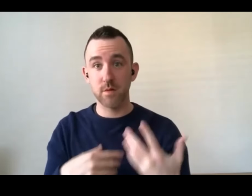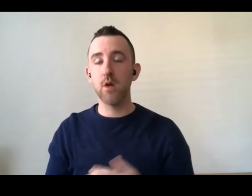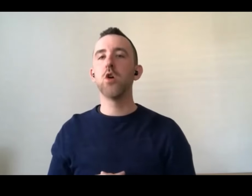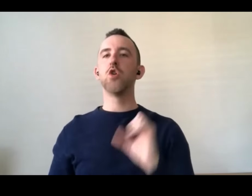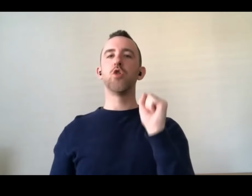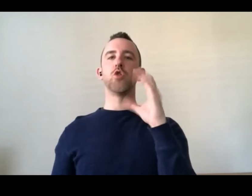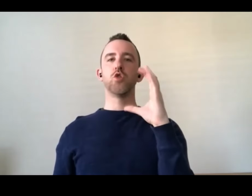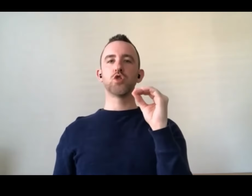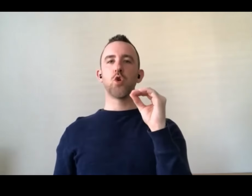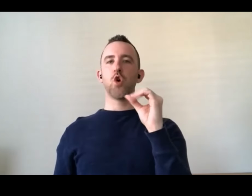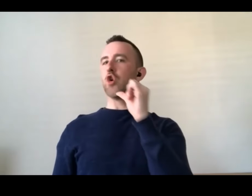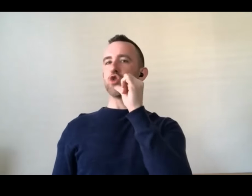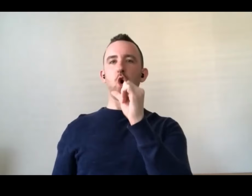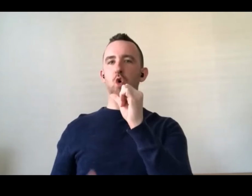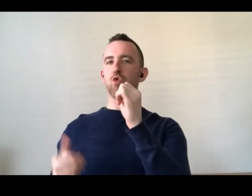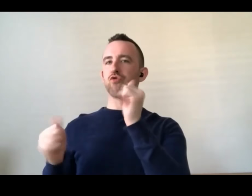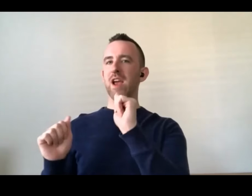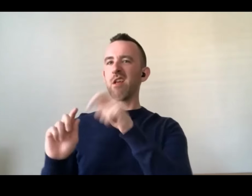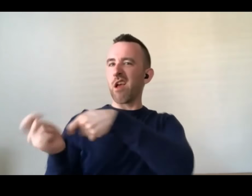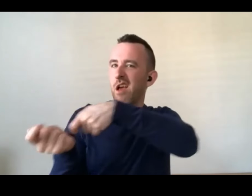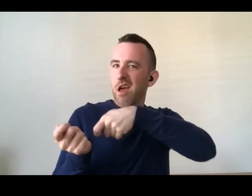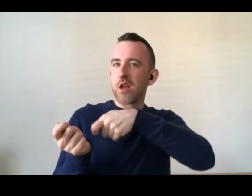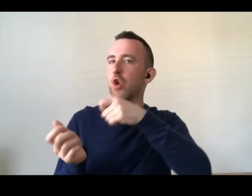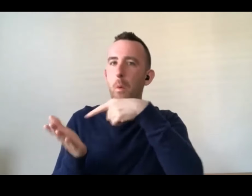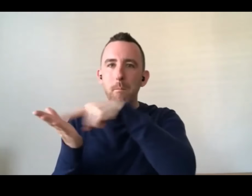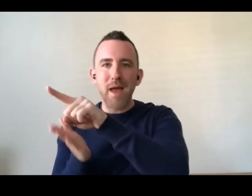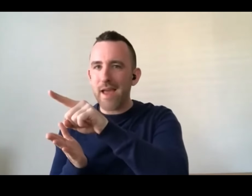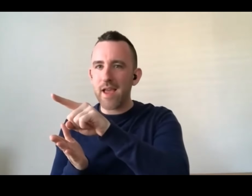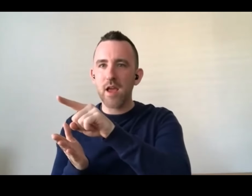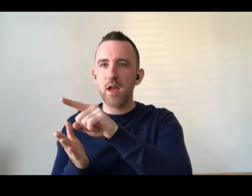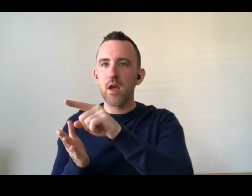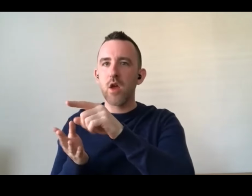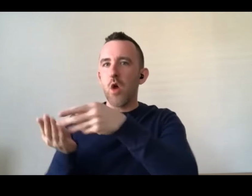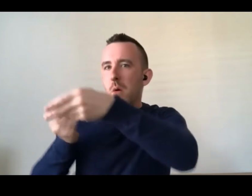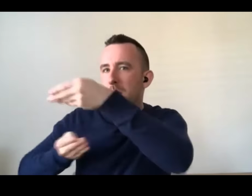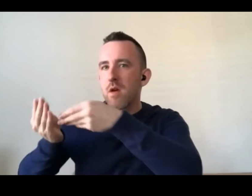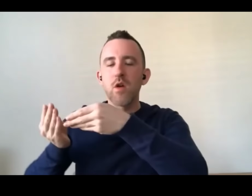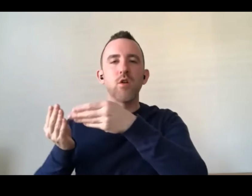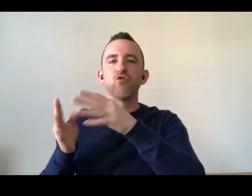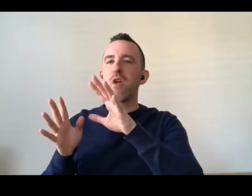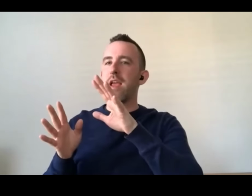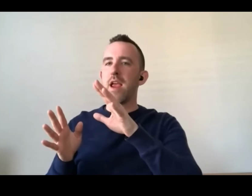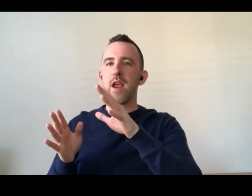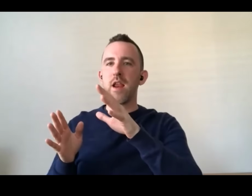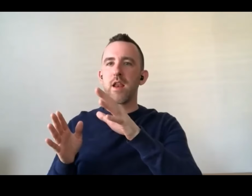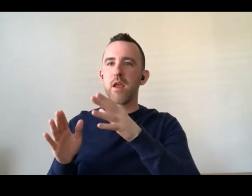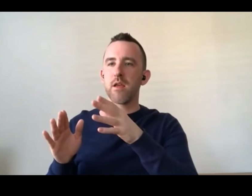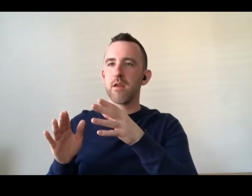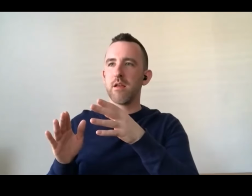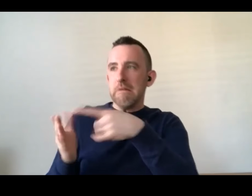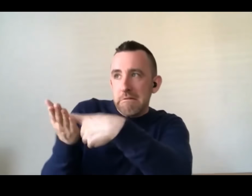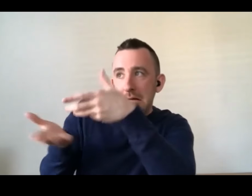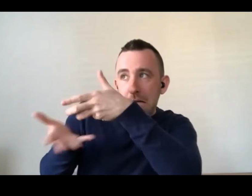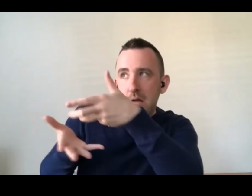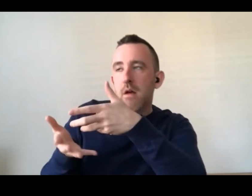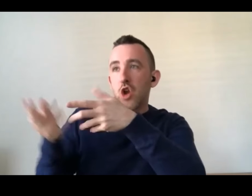So don't outsource. Don't pay for stuff like barter, trade, figure things out. But don't outsource